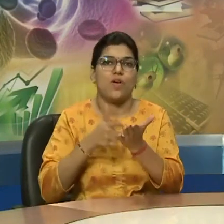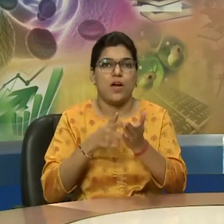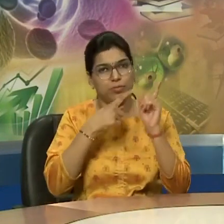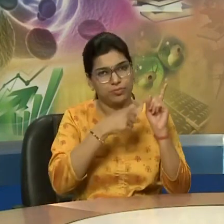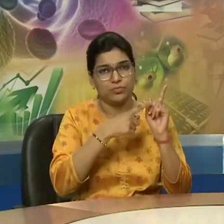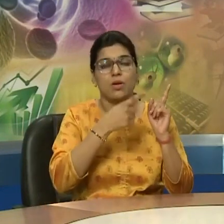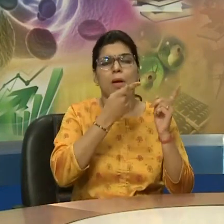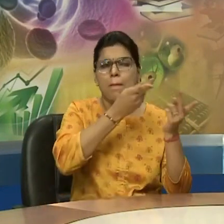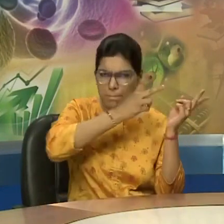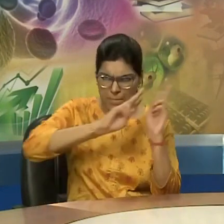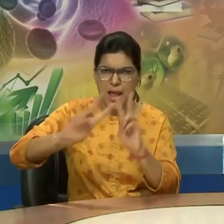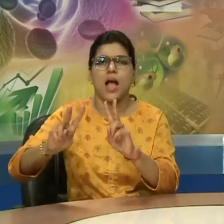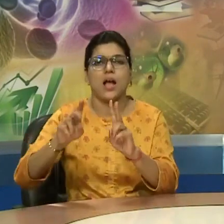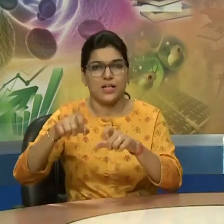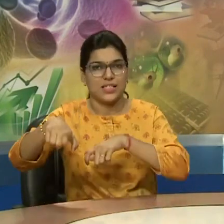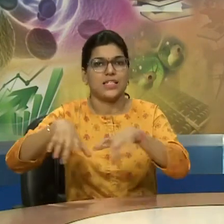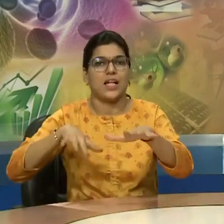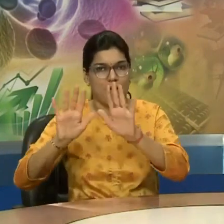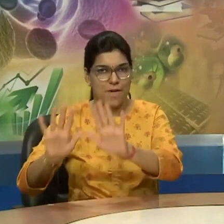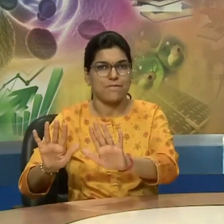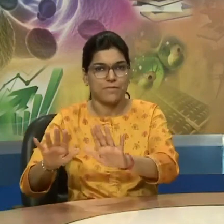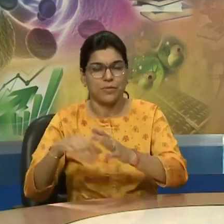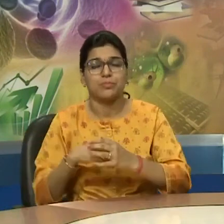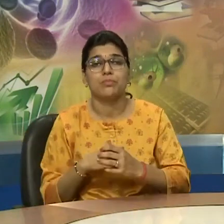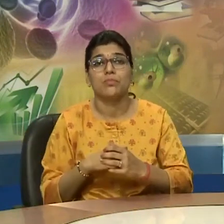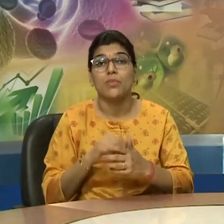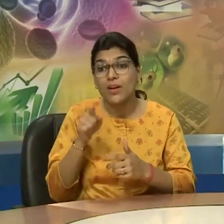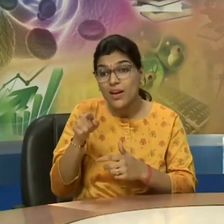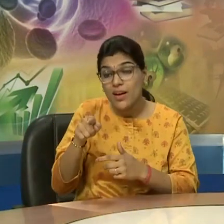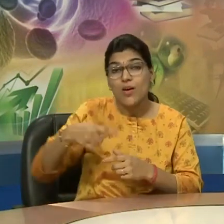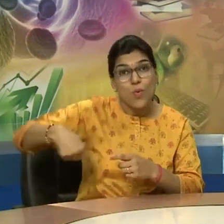village were very much worried.